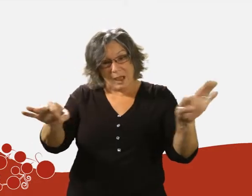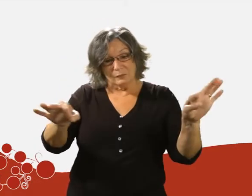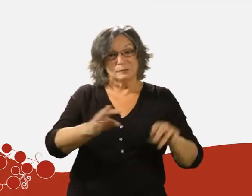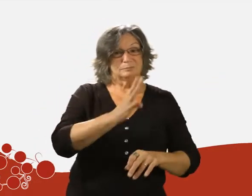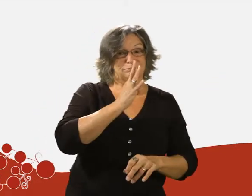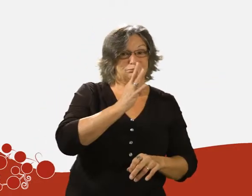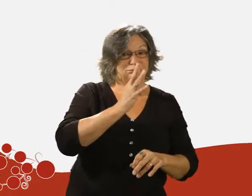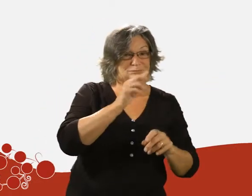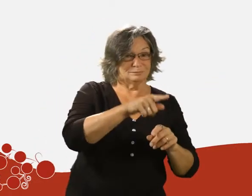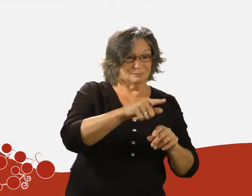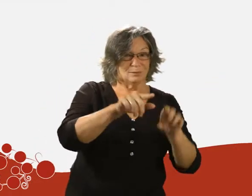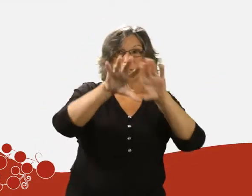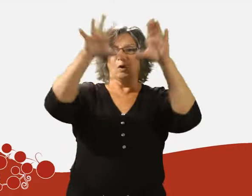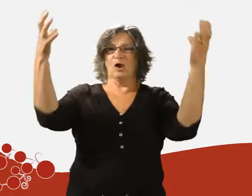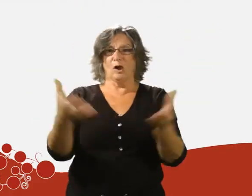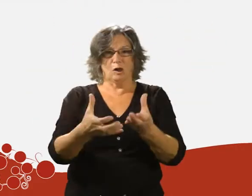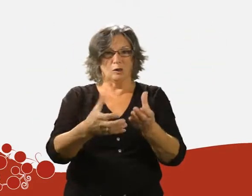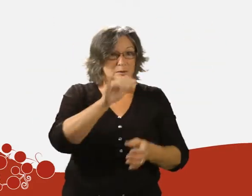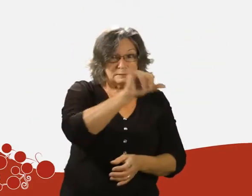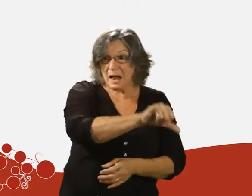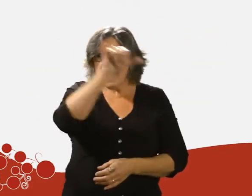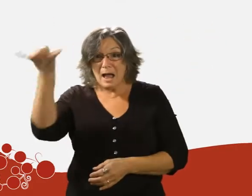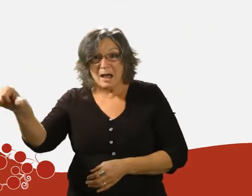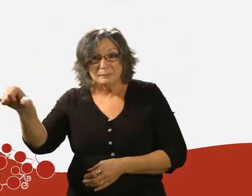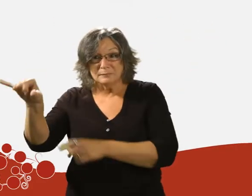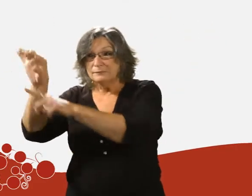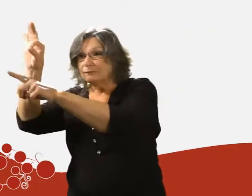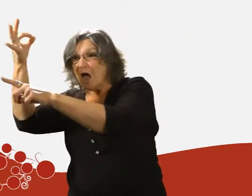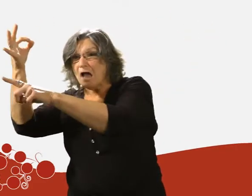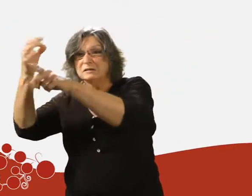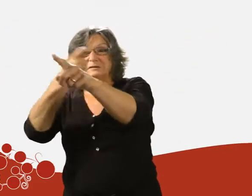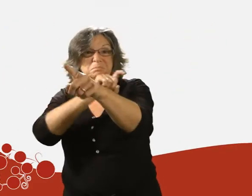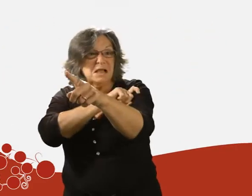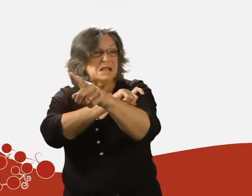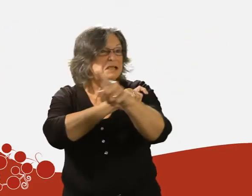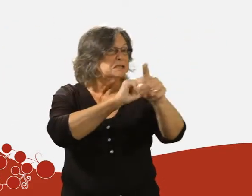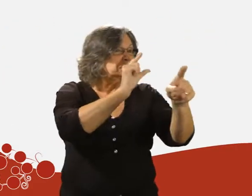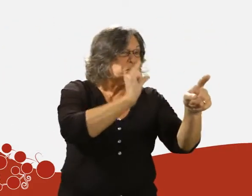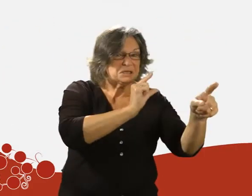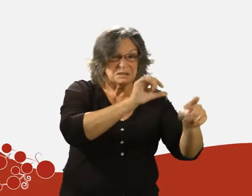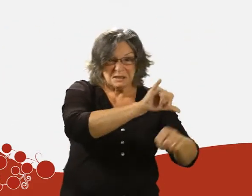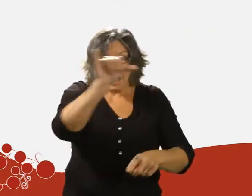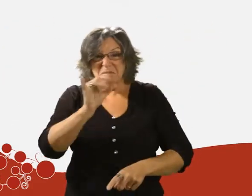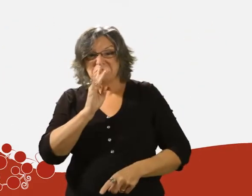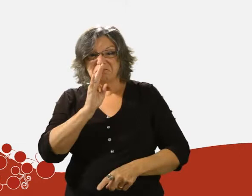Also, just like any spoken language, like French, Spanish, or Greek,